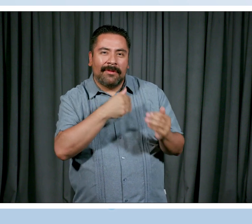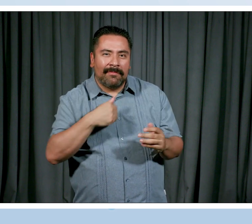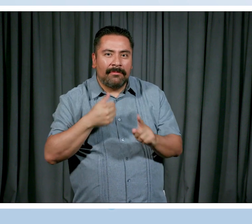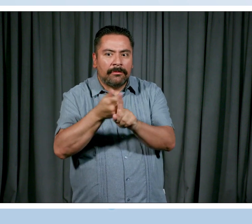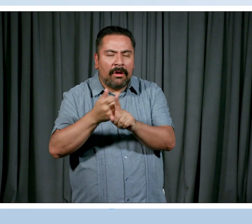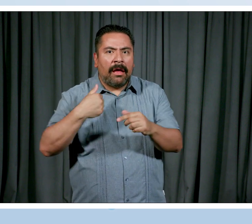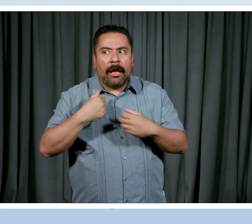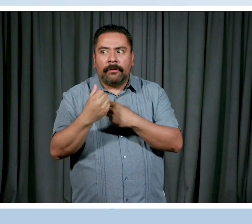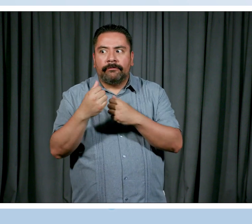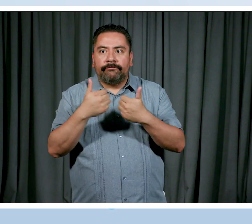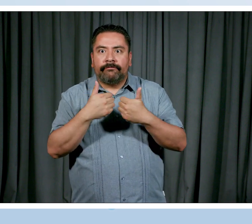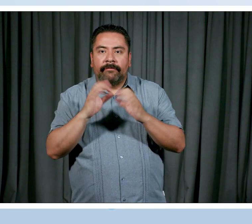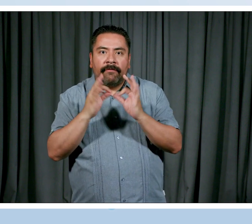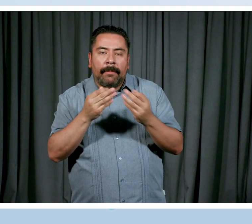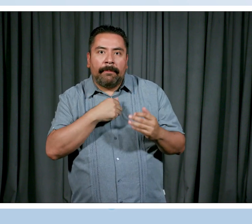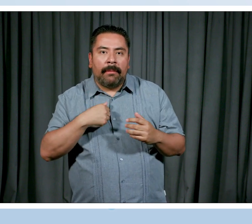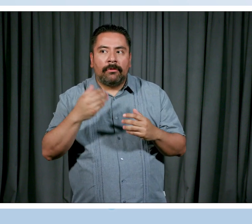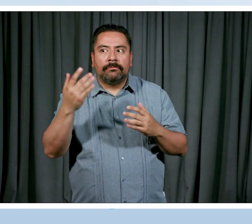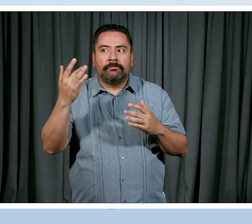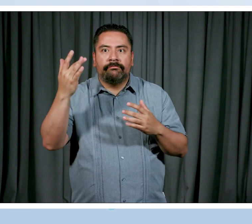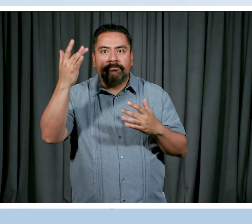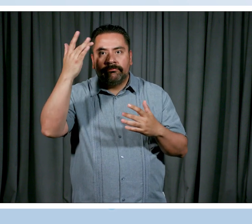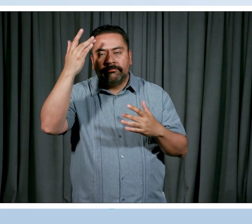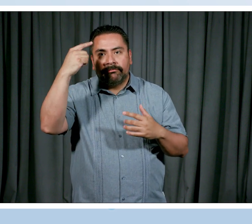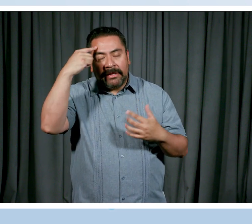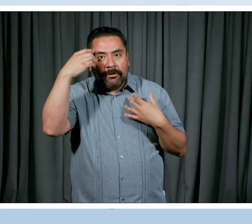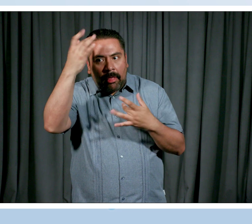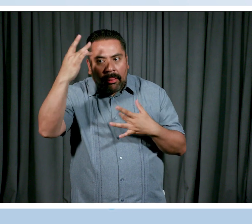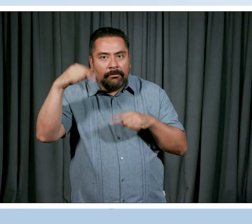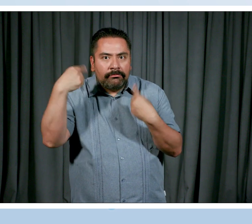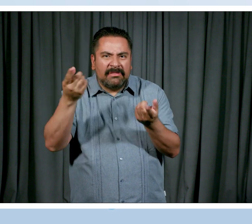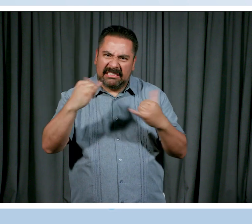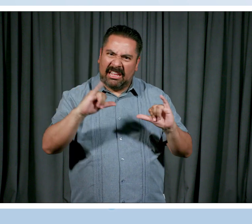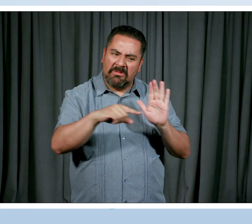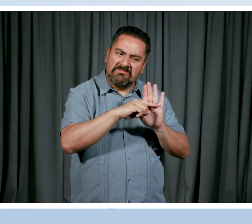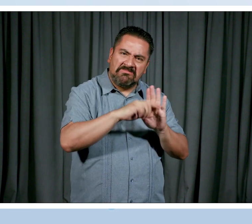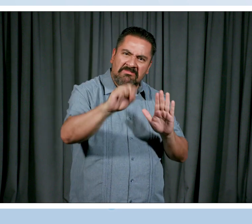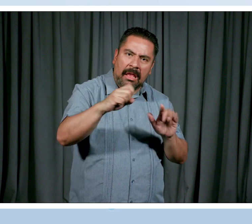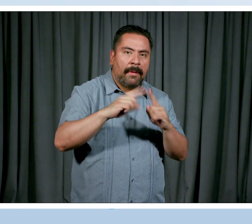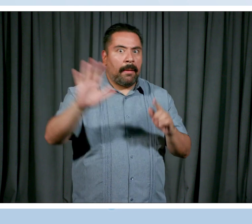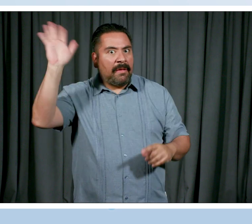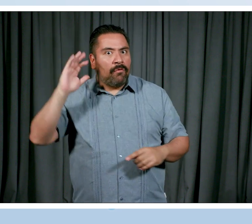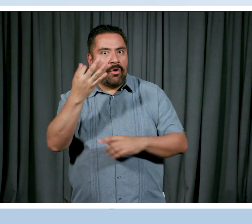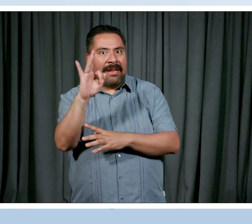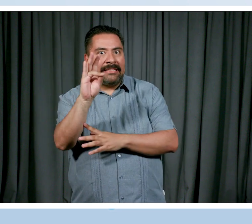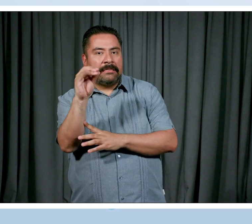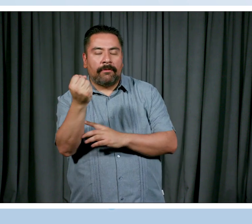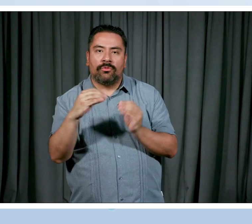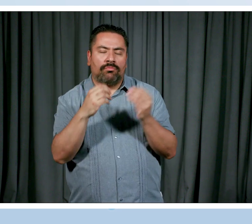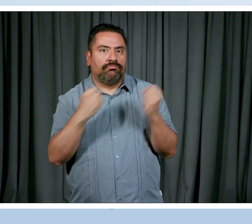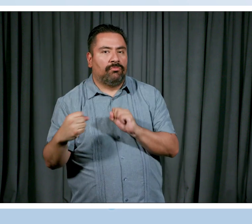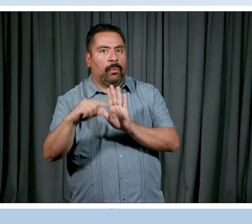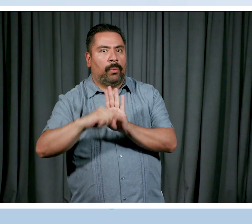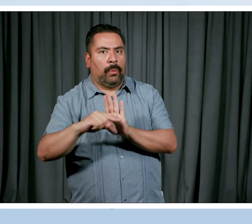who had loved ones that were living with chronic mental illness. There's still a lot of stigma around mental illness, but even in the late 70s, there was even more. So families didn't have